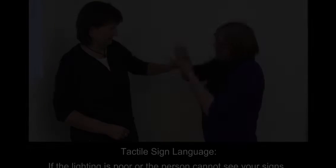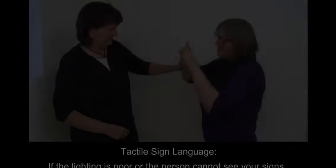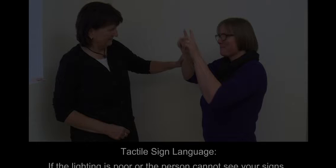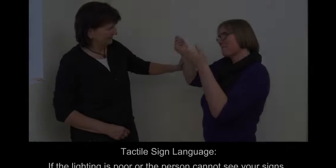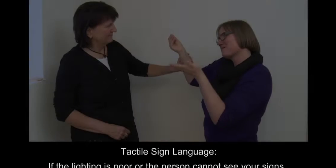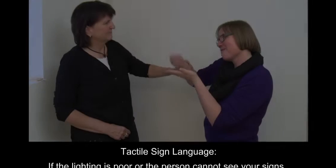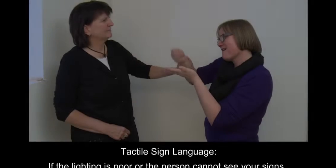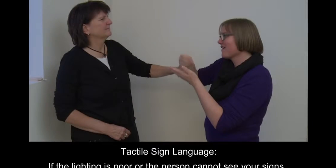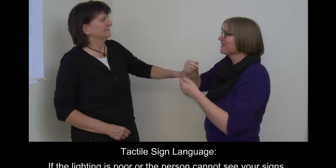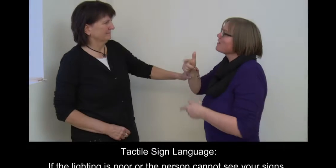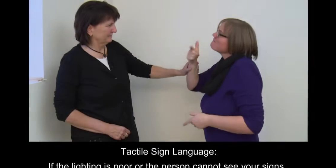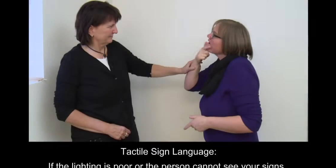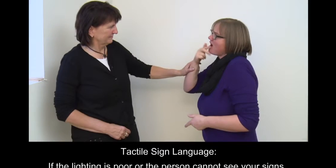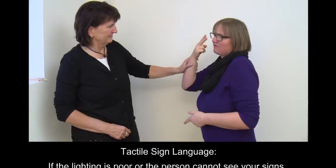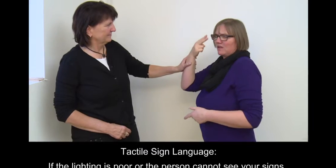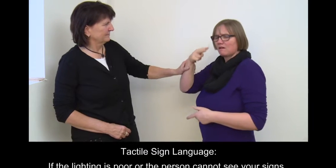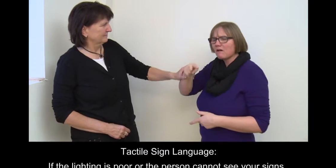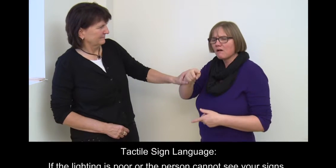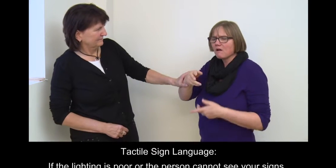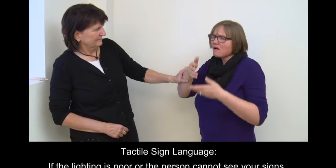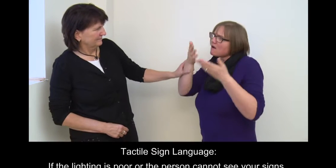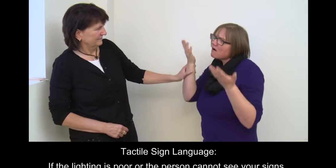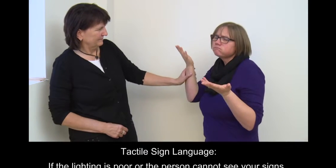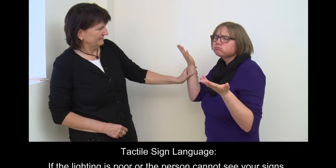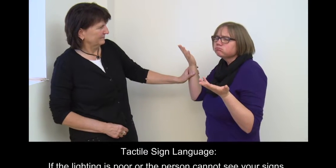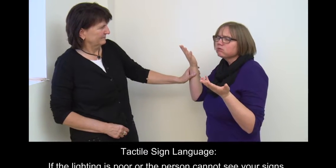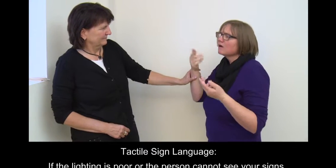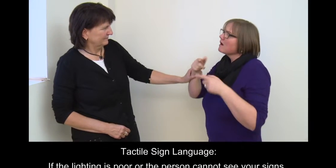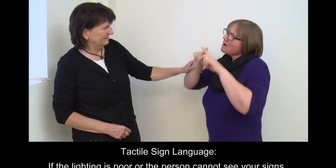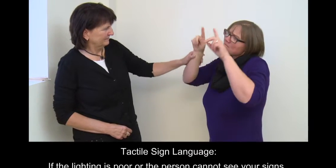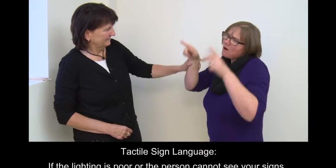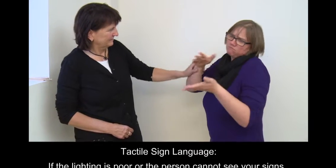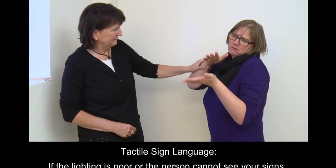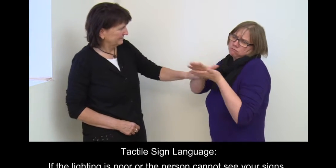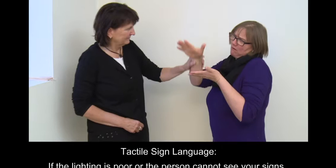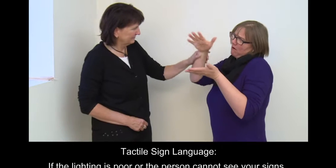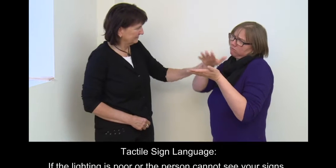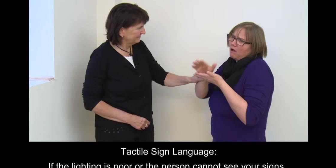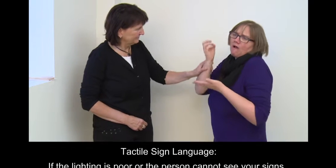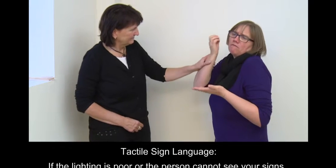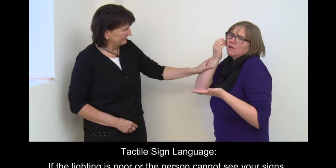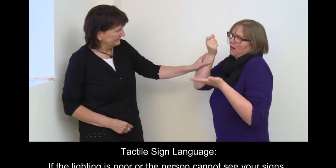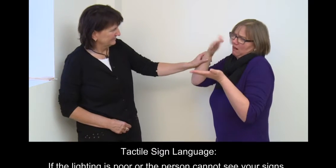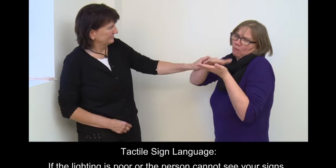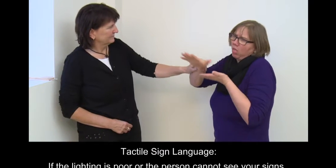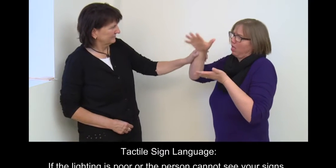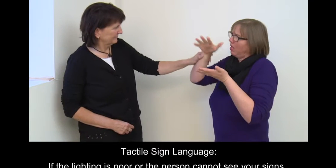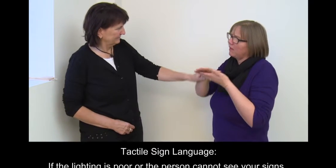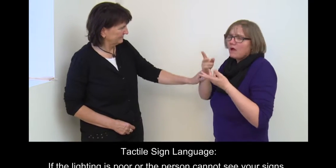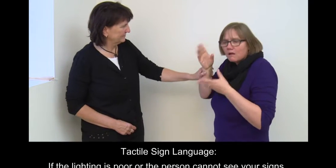If the lighting is poor, it's hard for a hearing and visually impaired person to see your signs. They will understand you